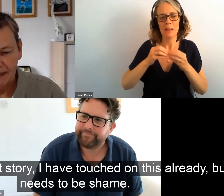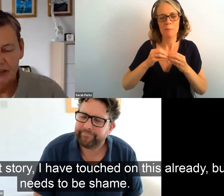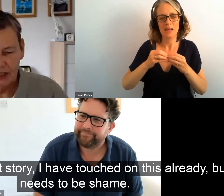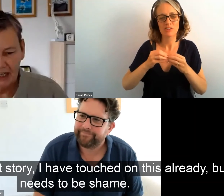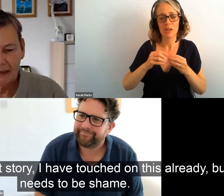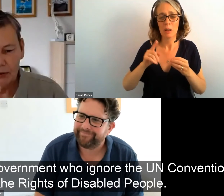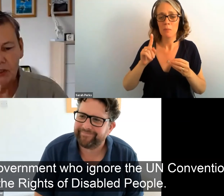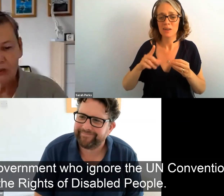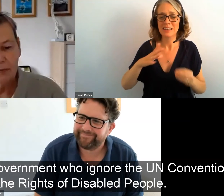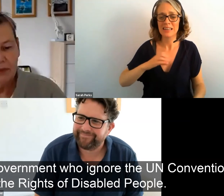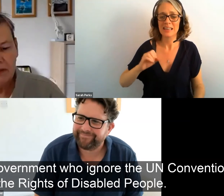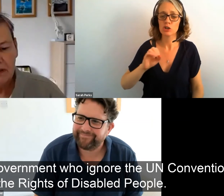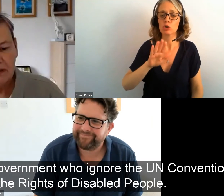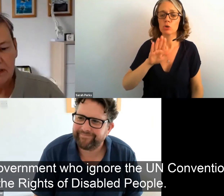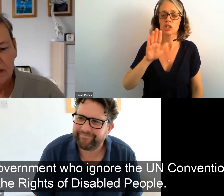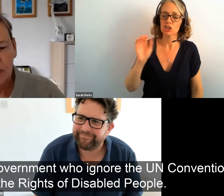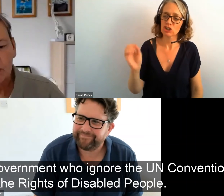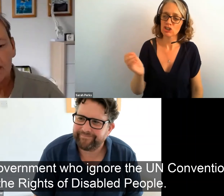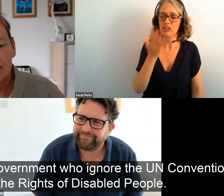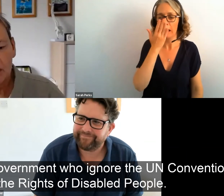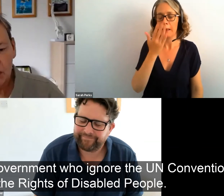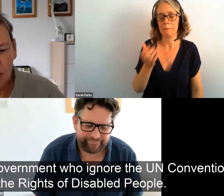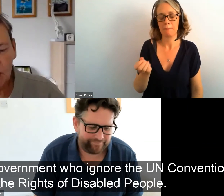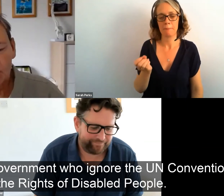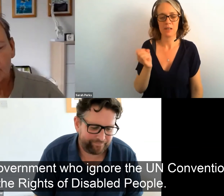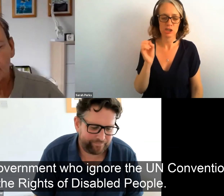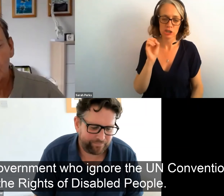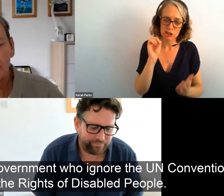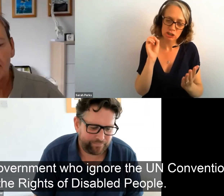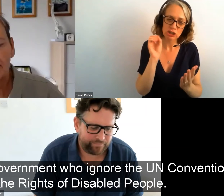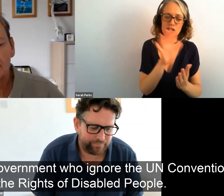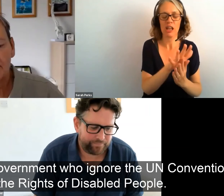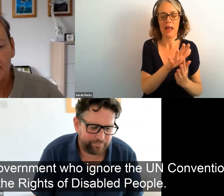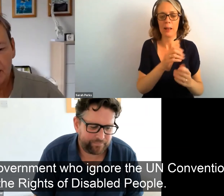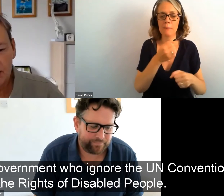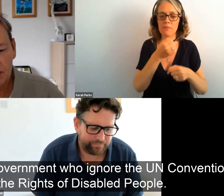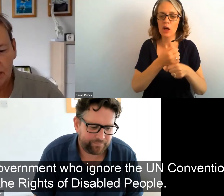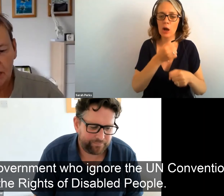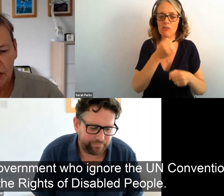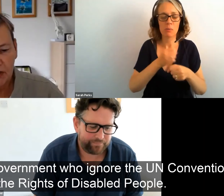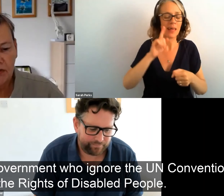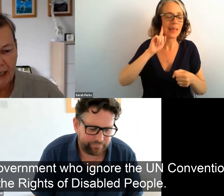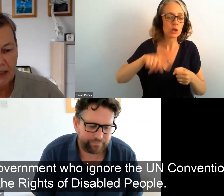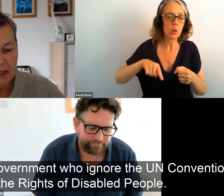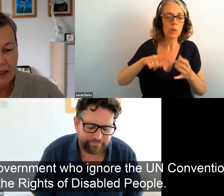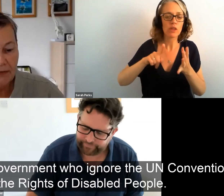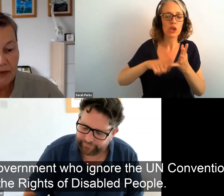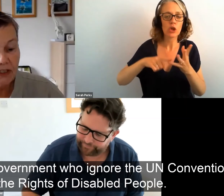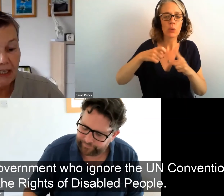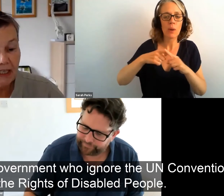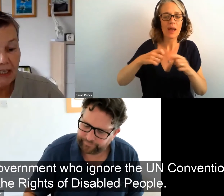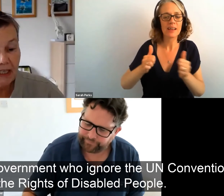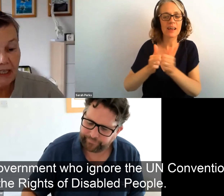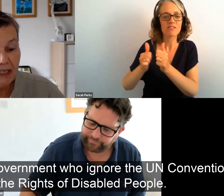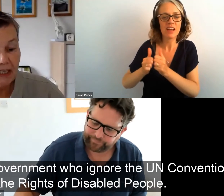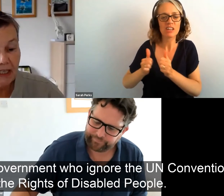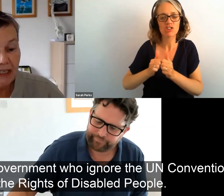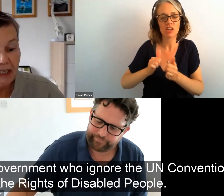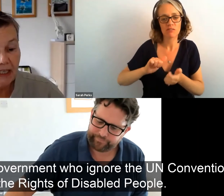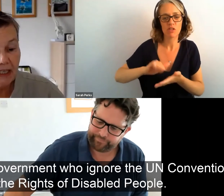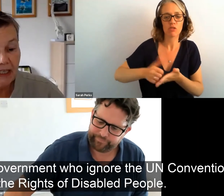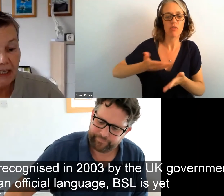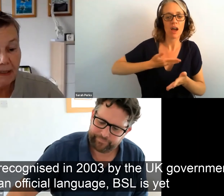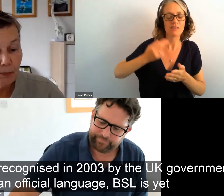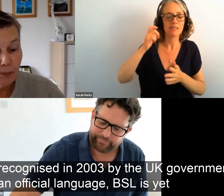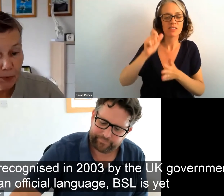shame. Shame on a government who ignore the UN Convention on the Rights of Disabled